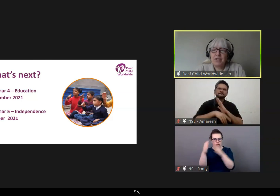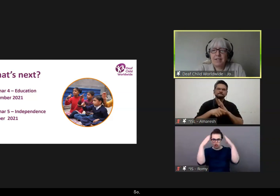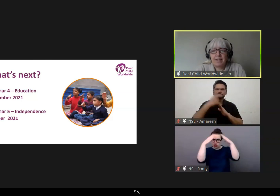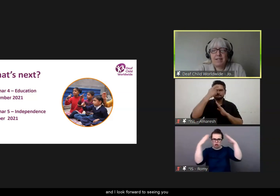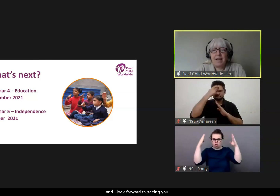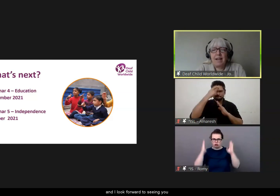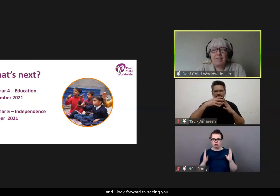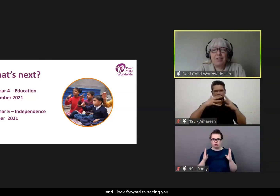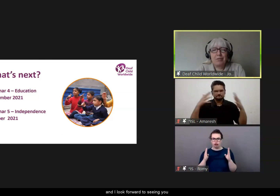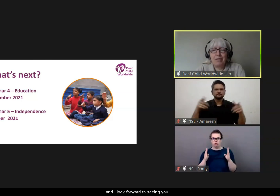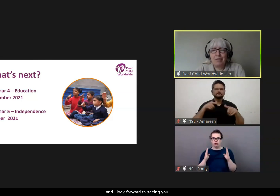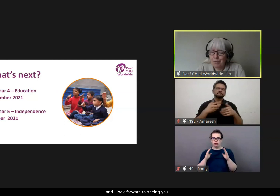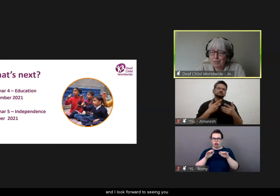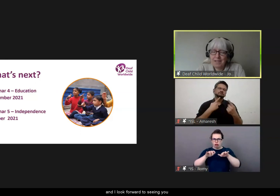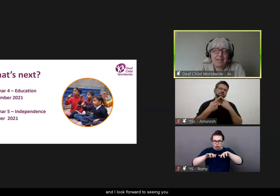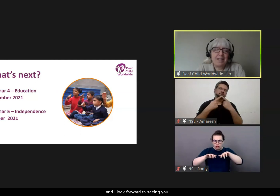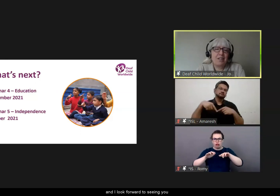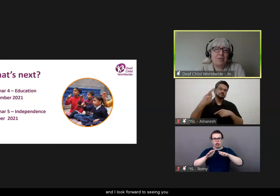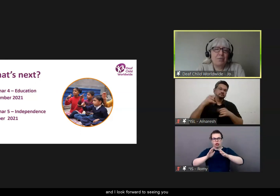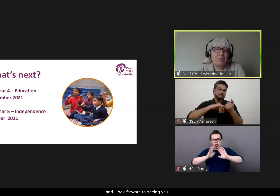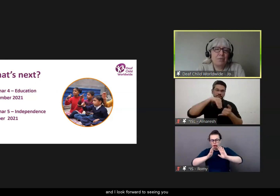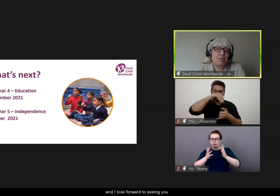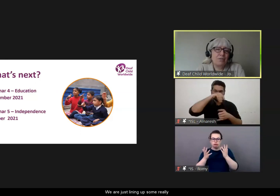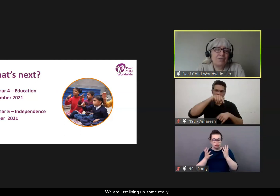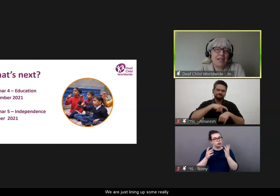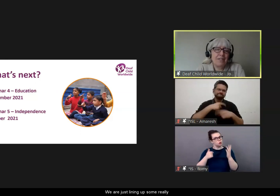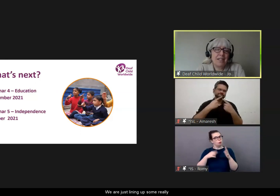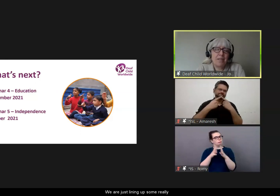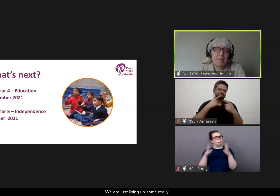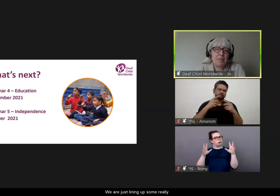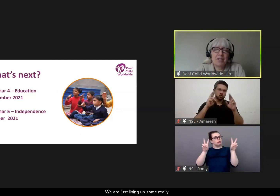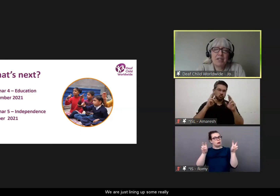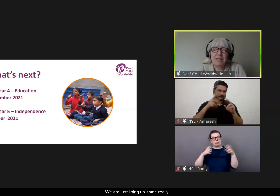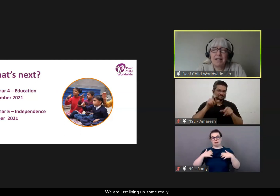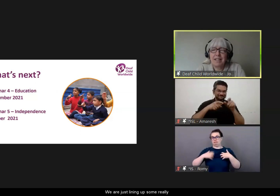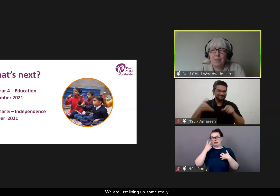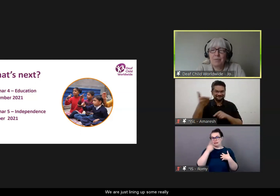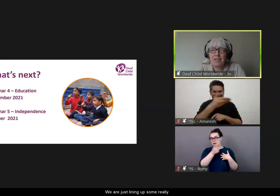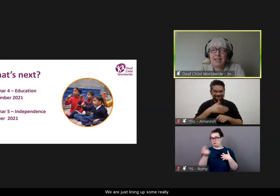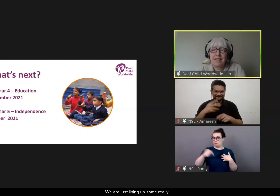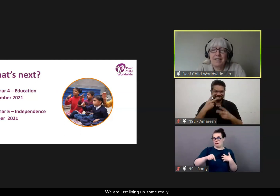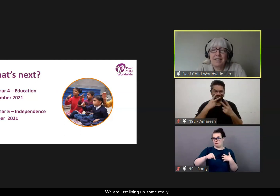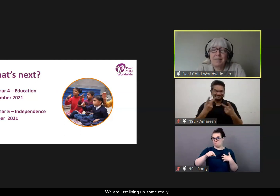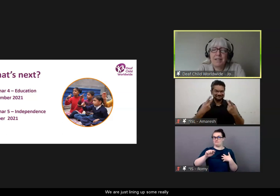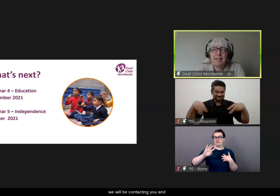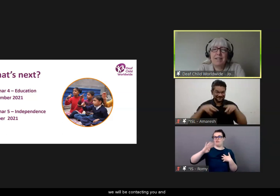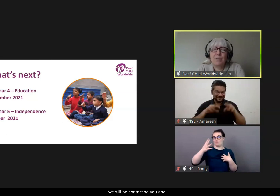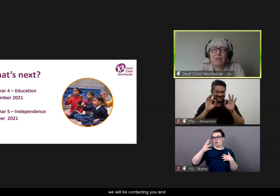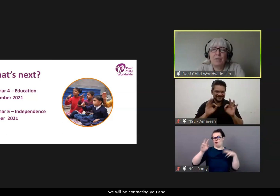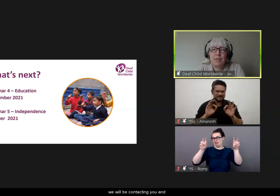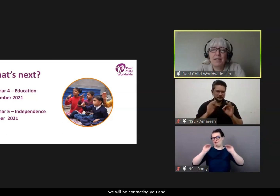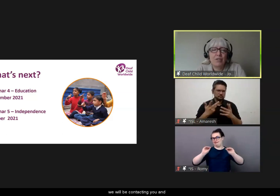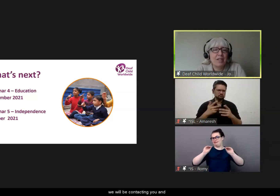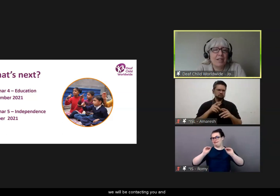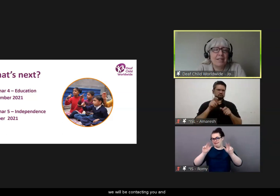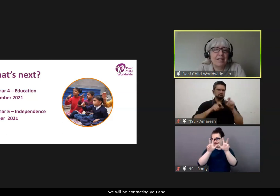lots to discuss there, and I look forward to seeing you all there in September. We're just lining up some really exciting speakers, and we